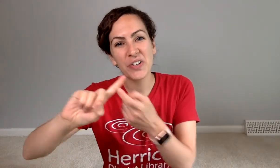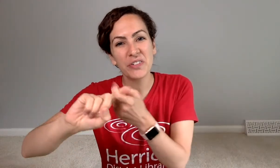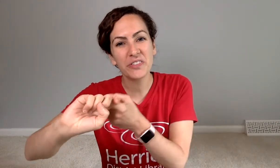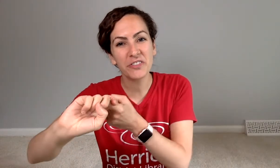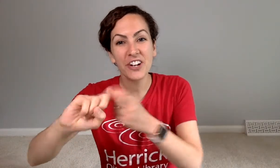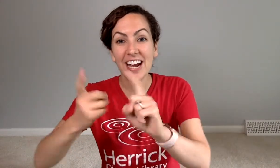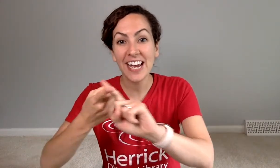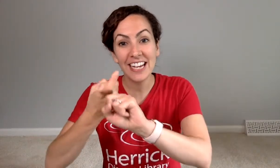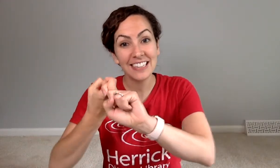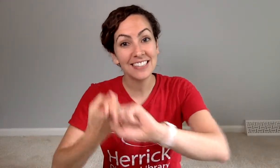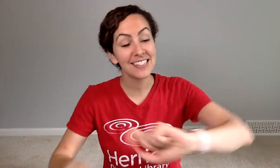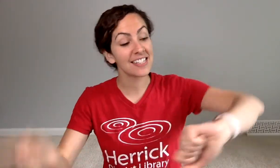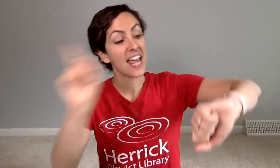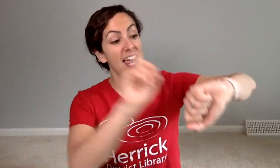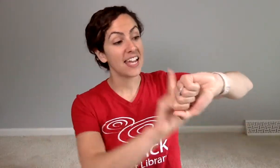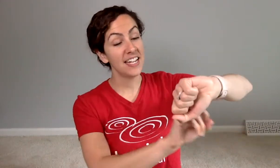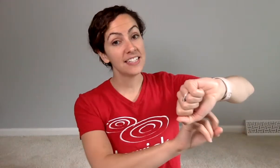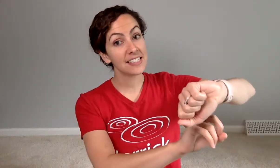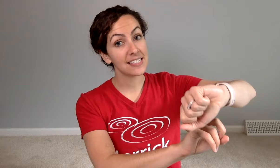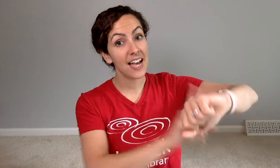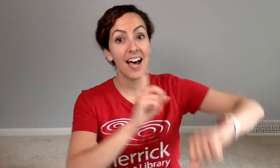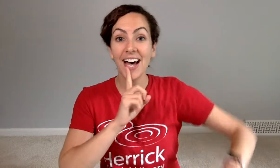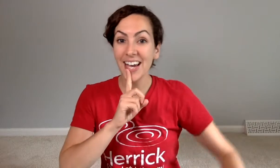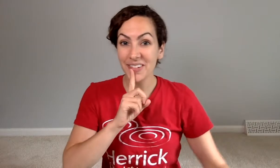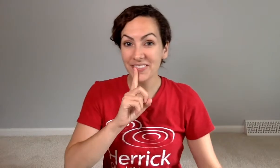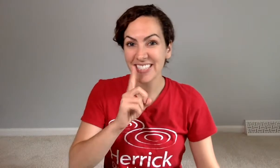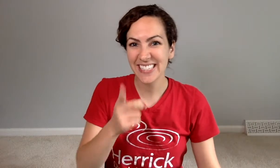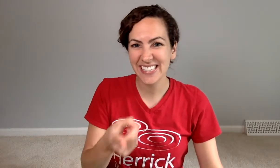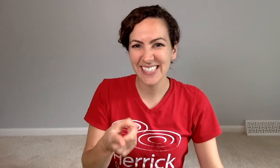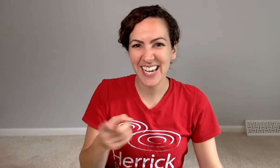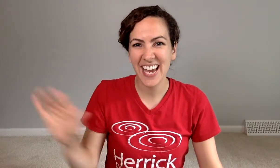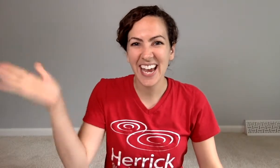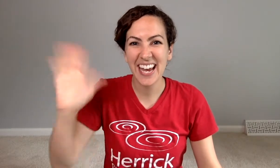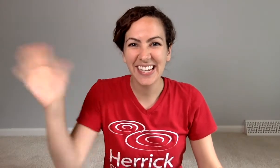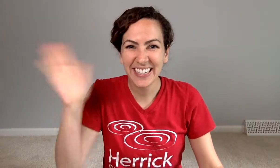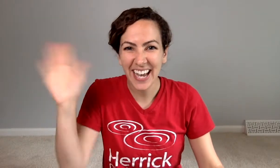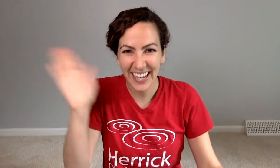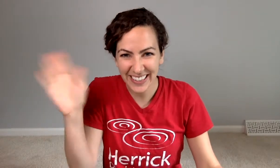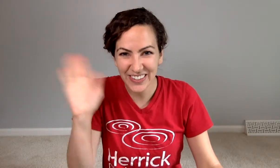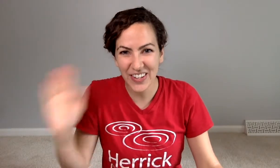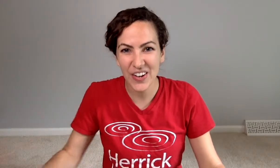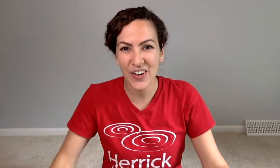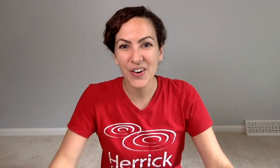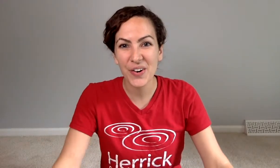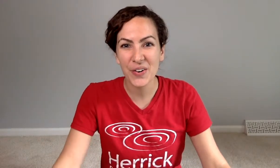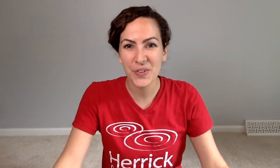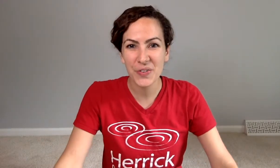Hello, friends. It's time to say hello.